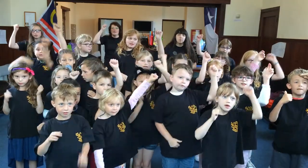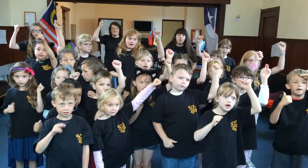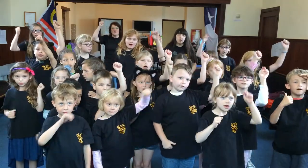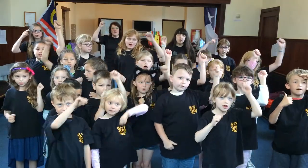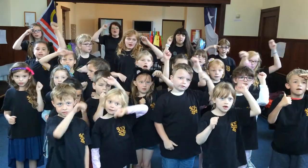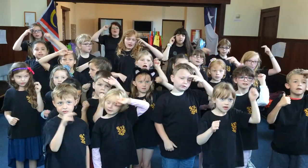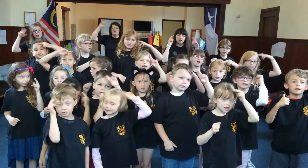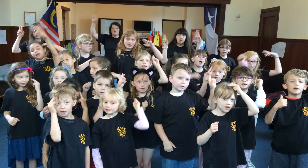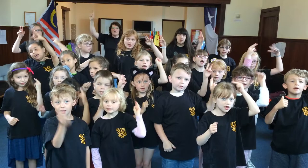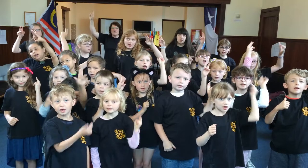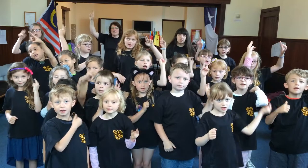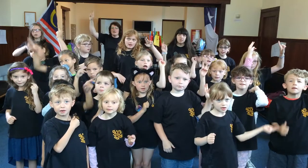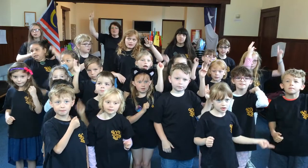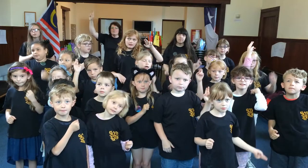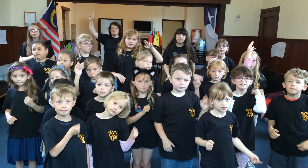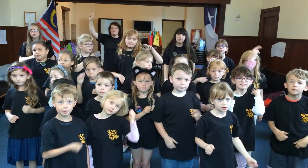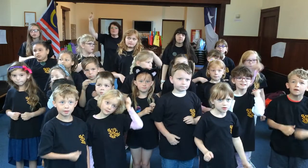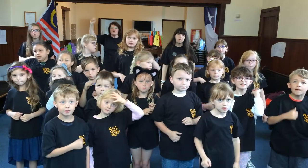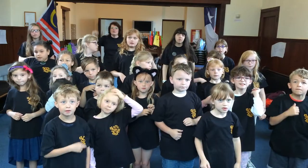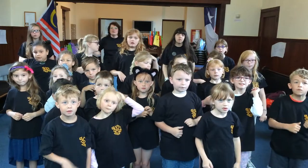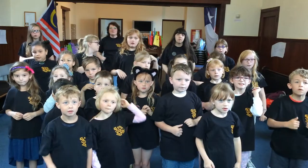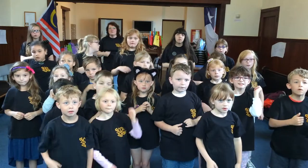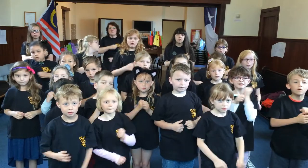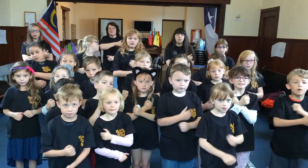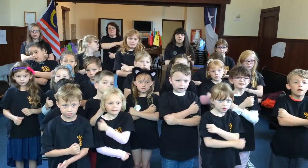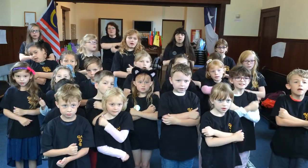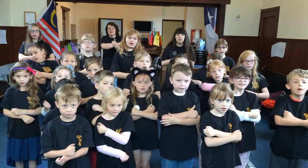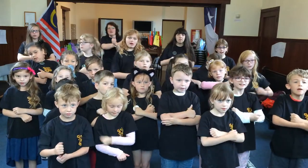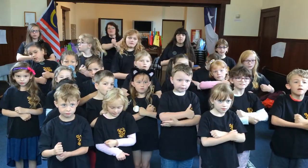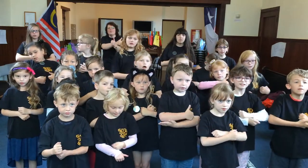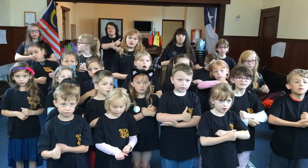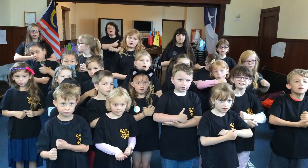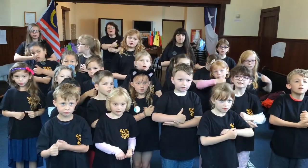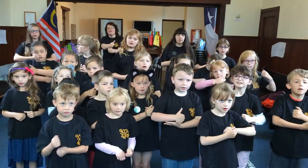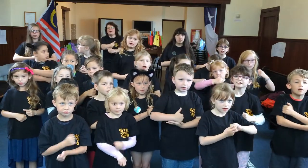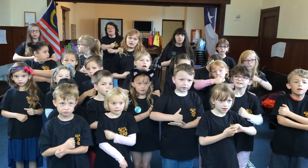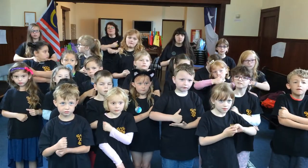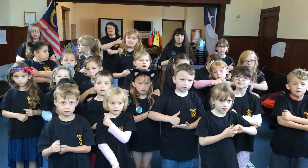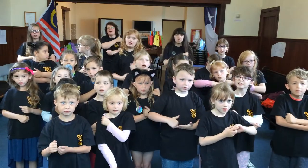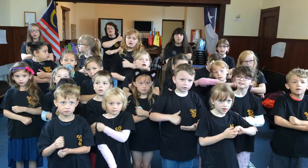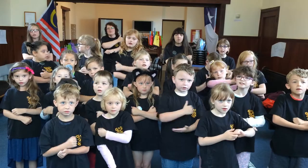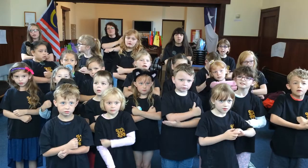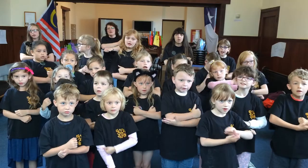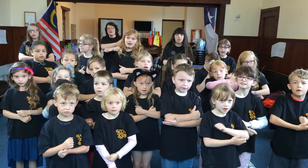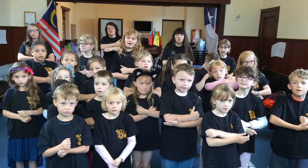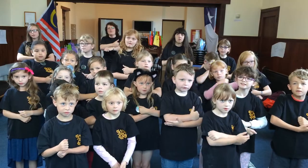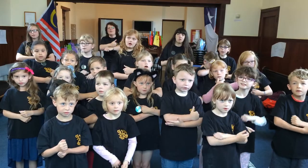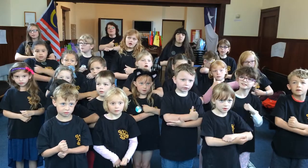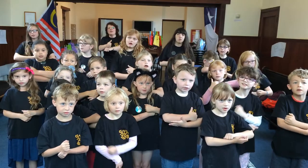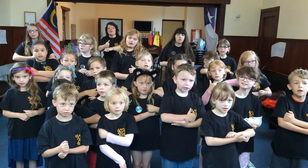thy name. Oh, we have our tears in